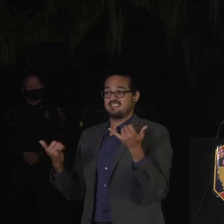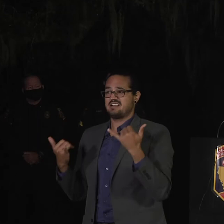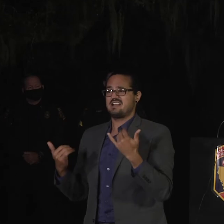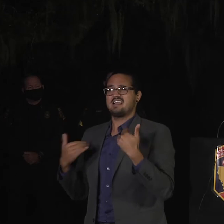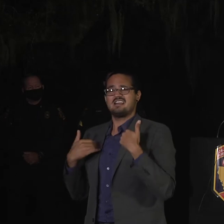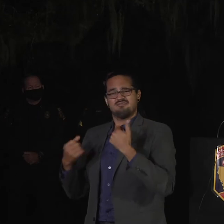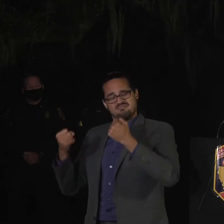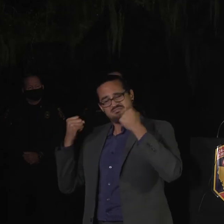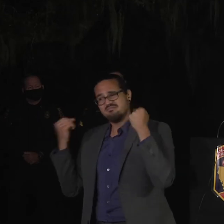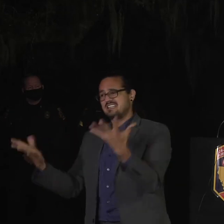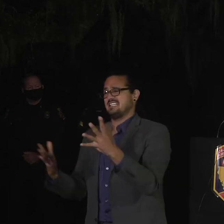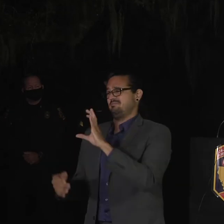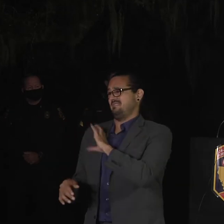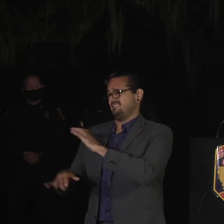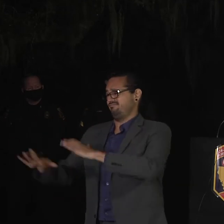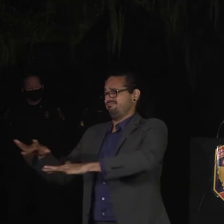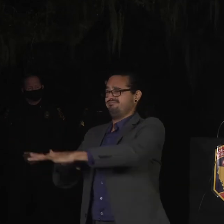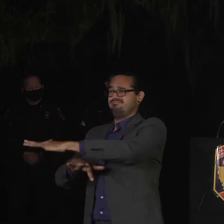property safe. Thank you.